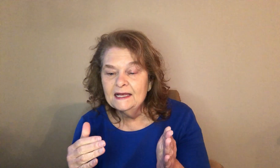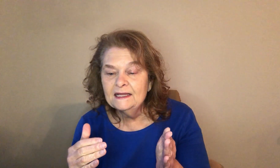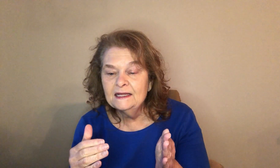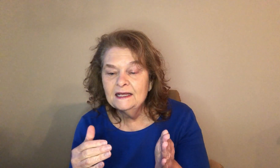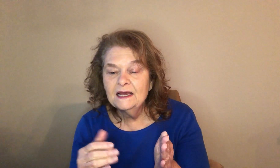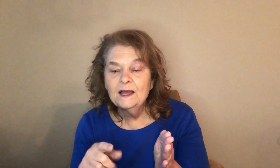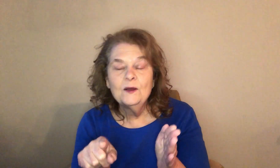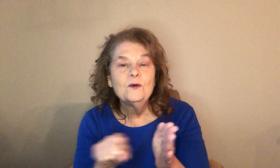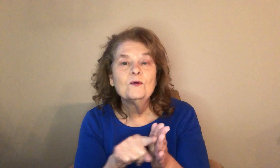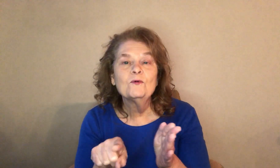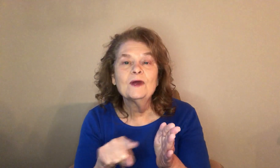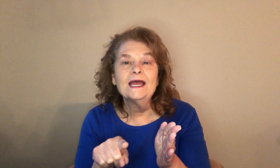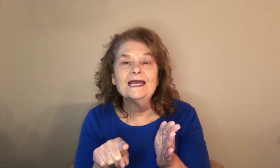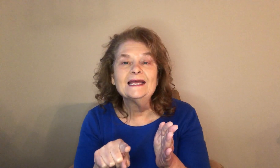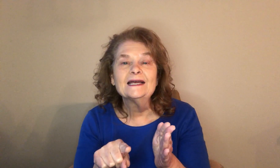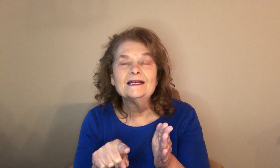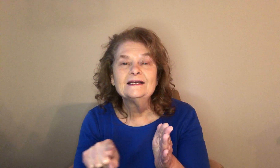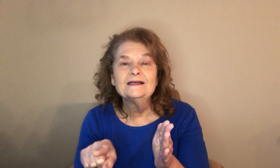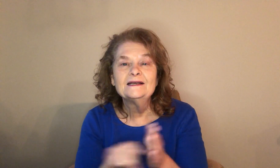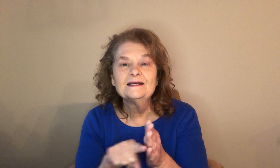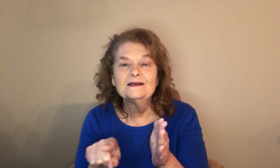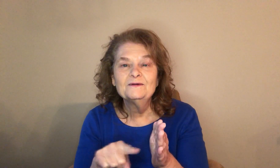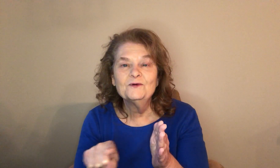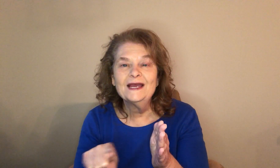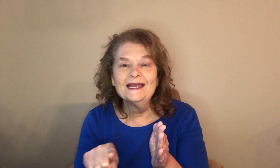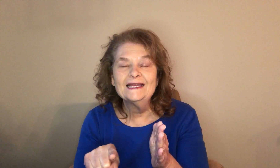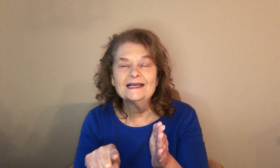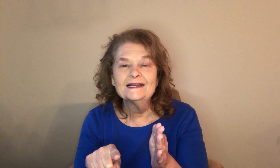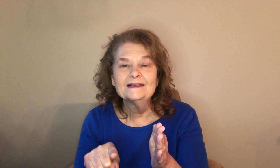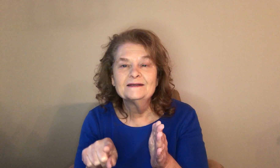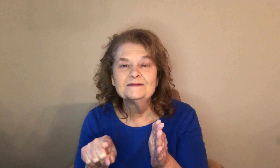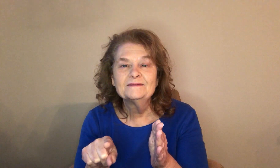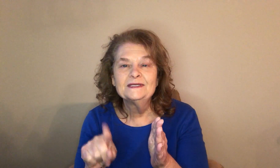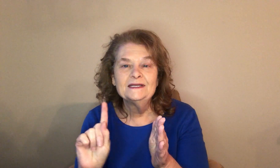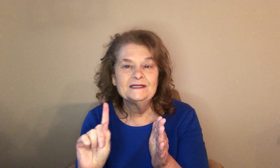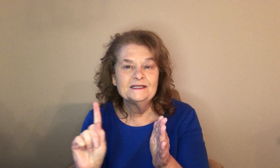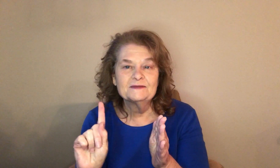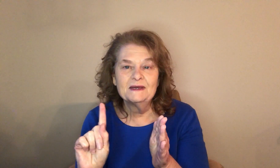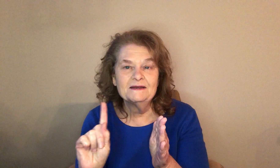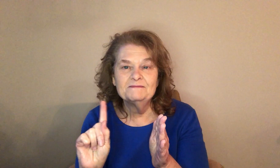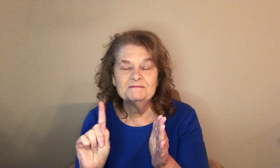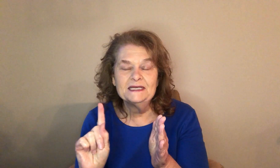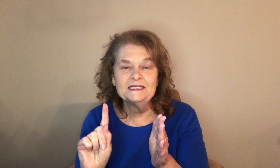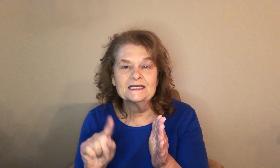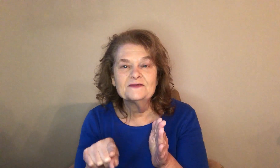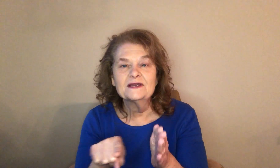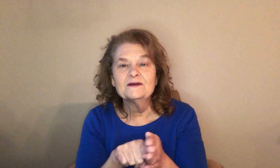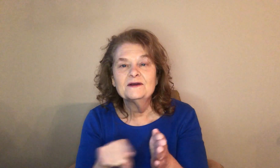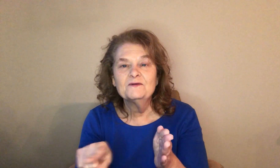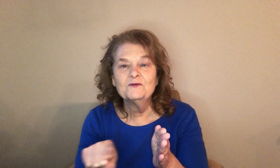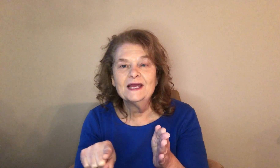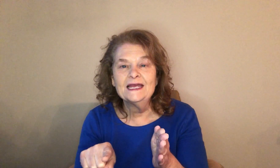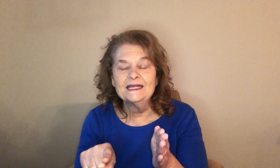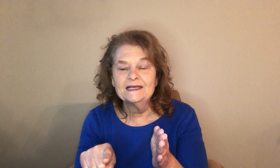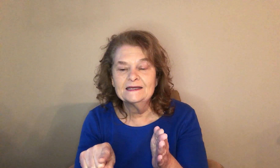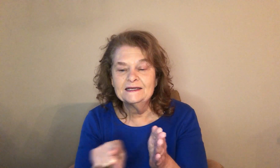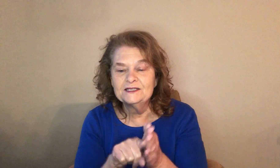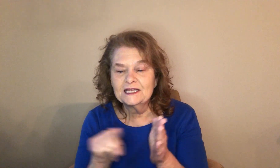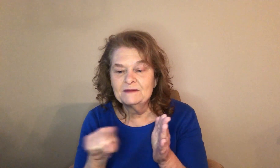bell, rang, rang. Just my index finger, rang. And just kind of move it a